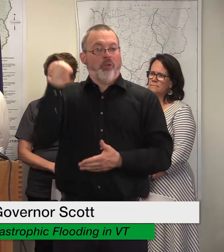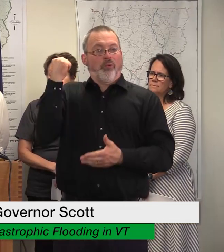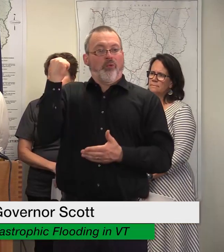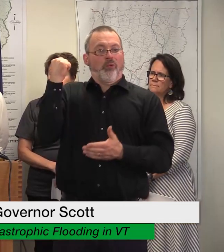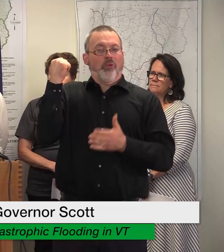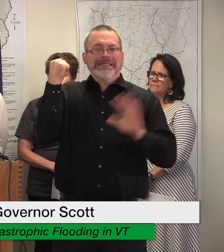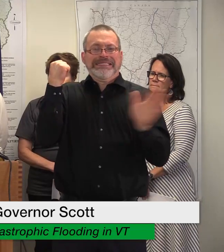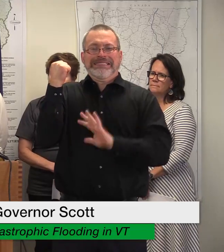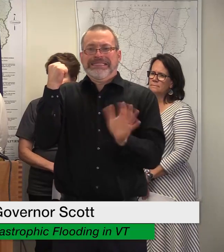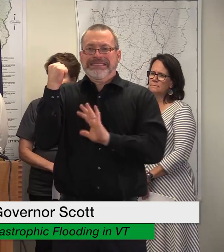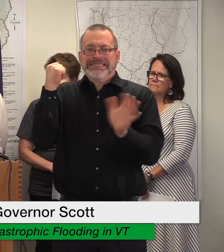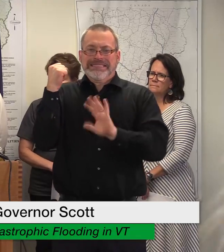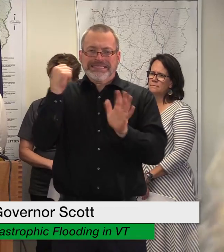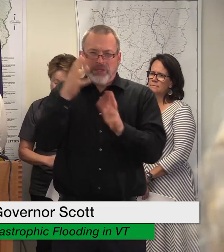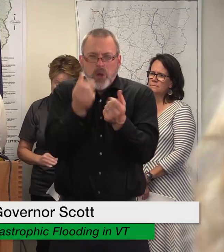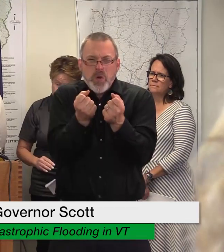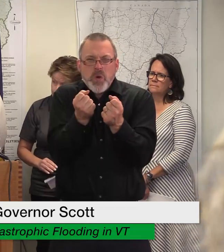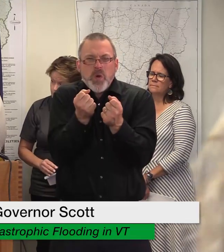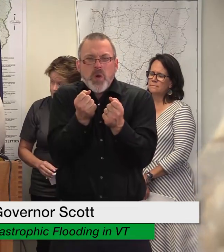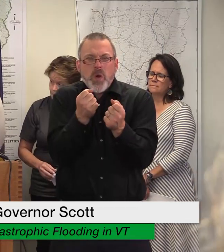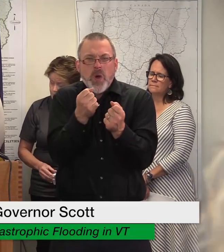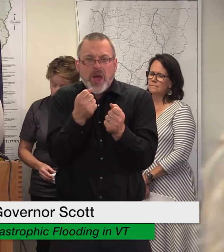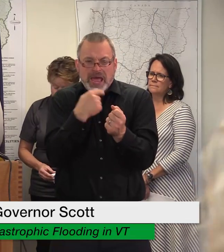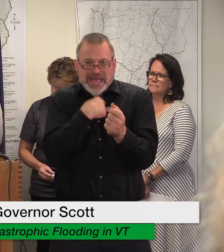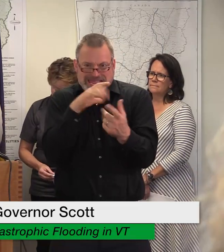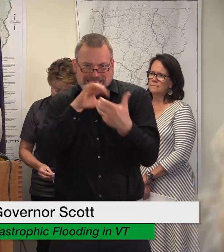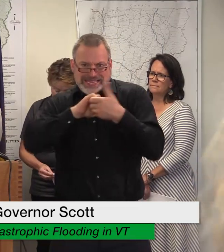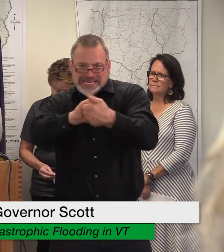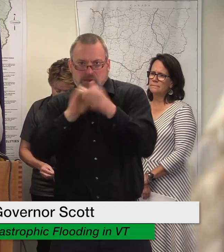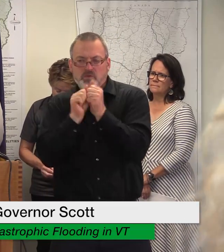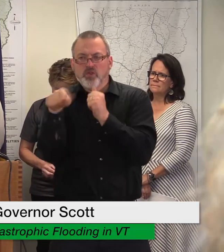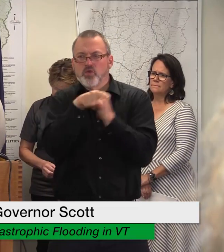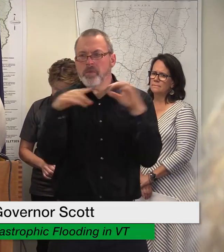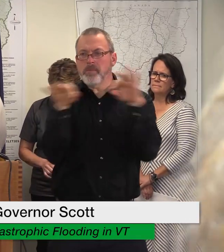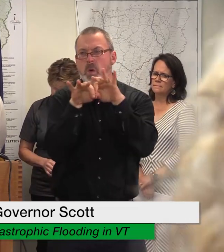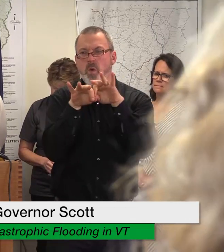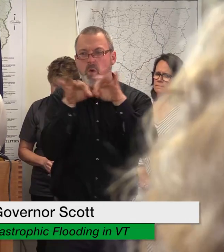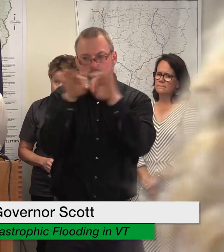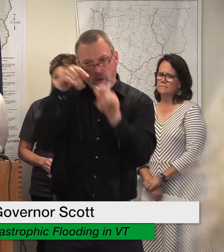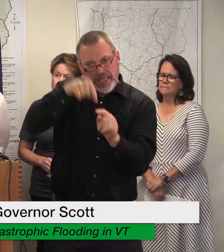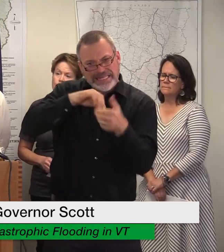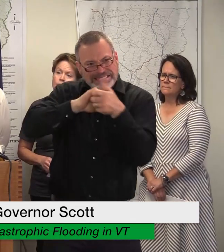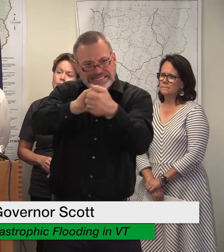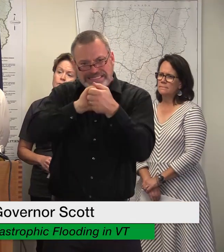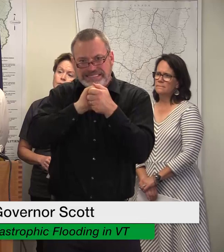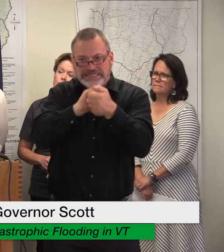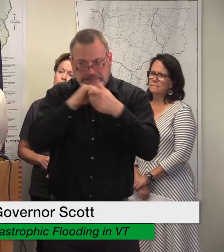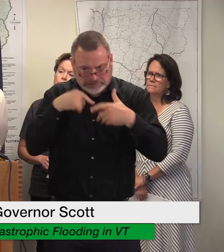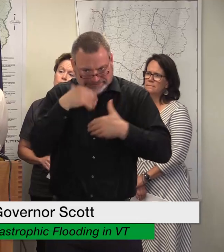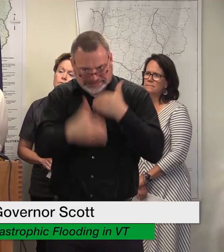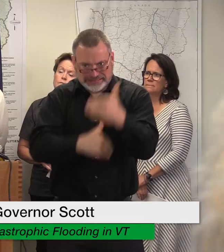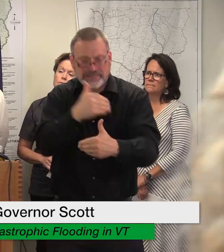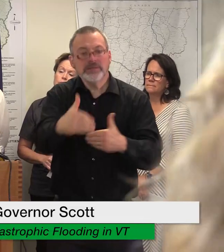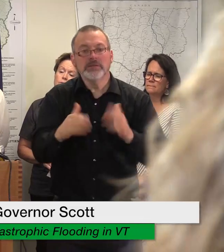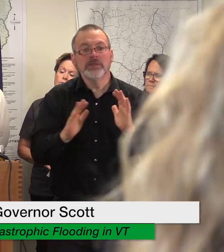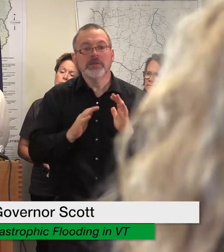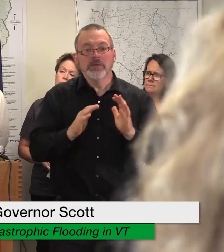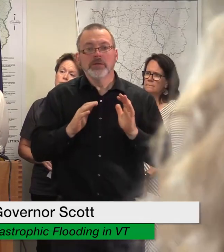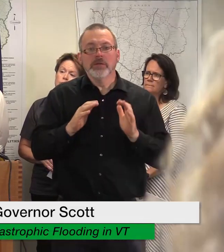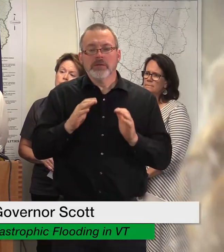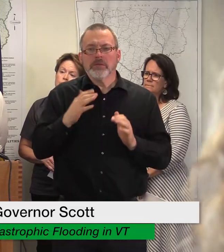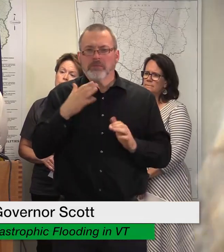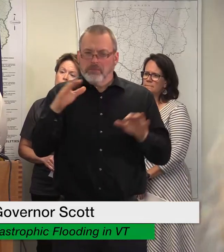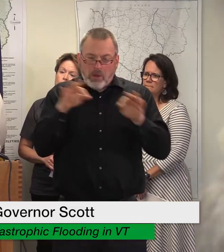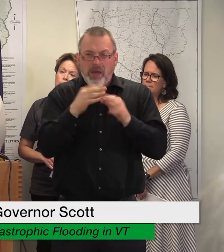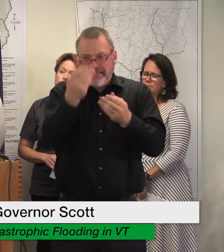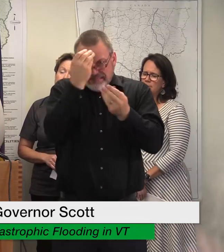a need to remove these homes. The governor has also instructed DHCD to explore all options, including working